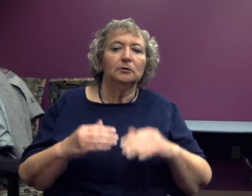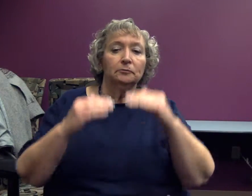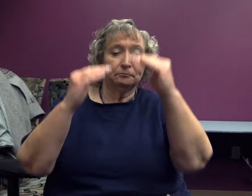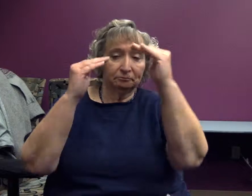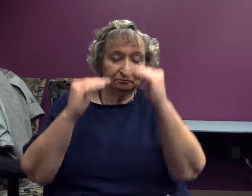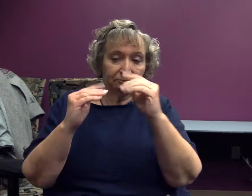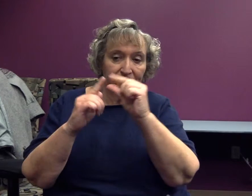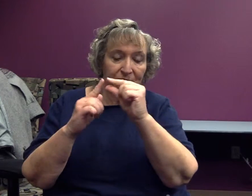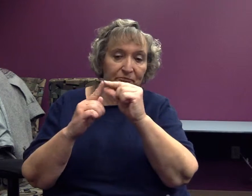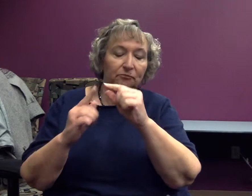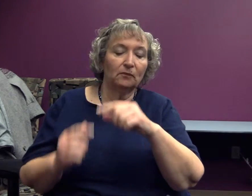Saturated.